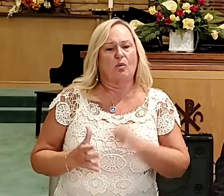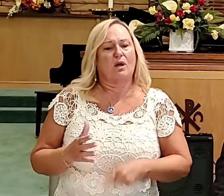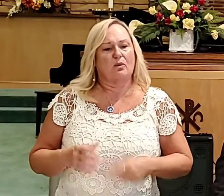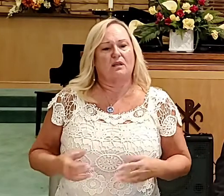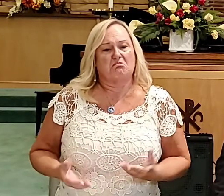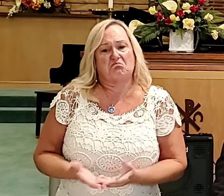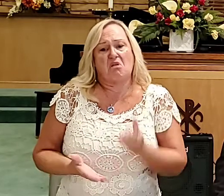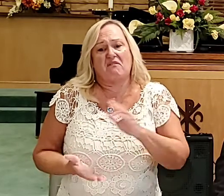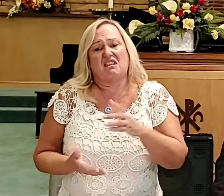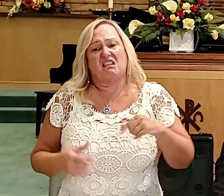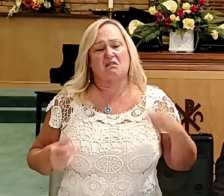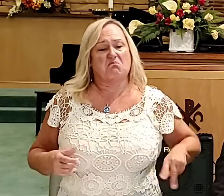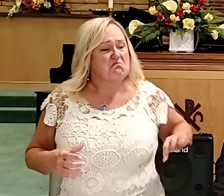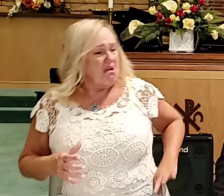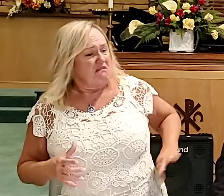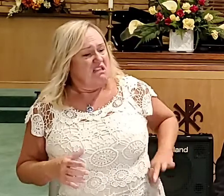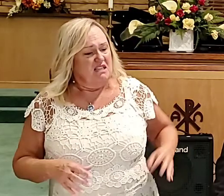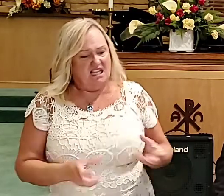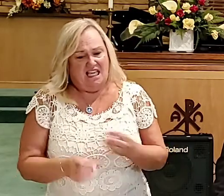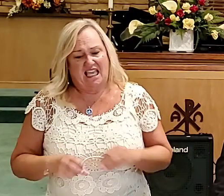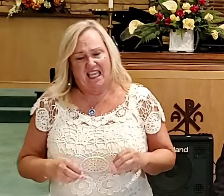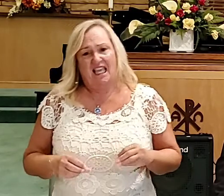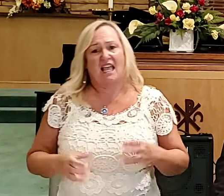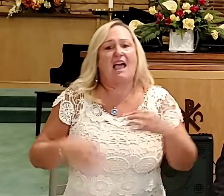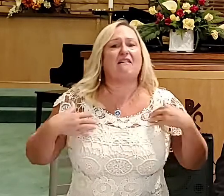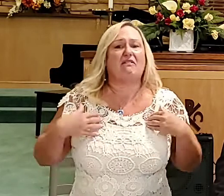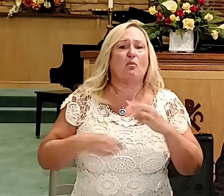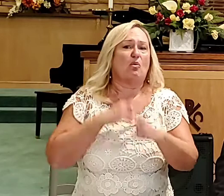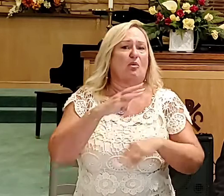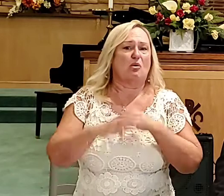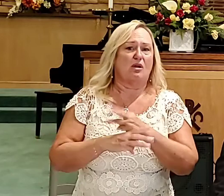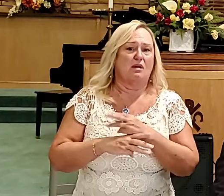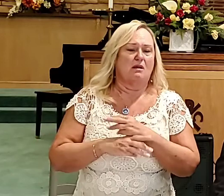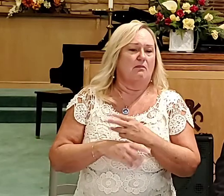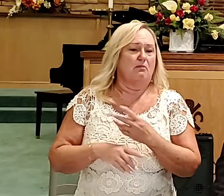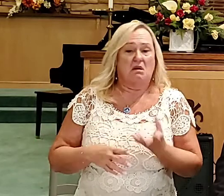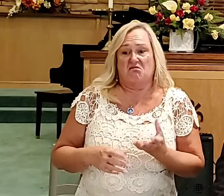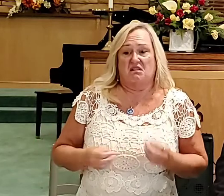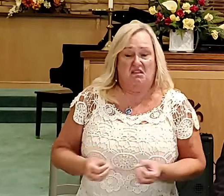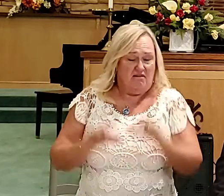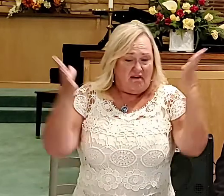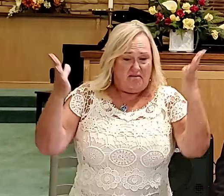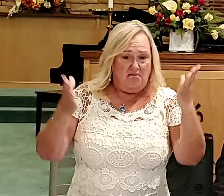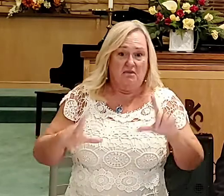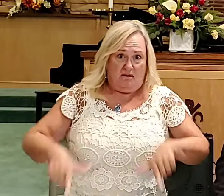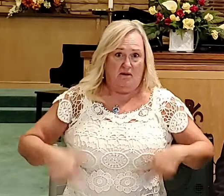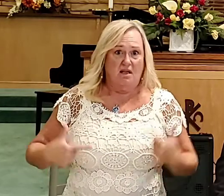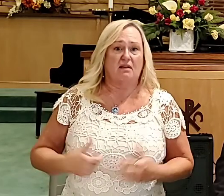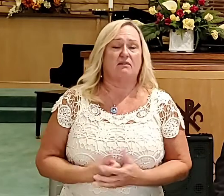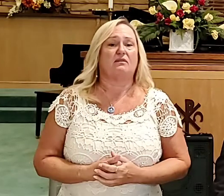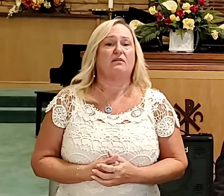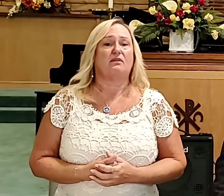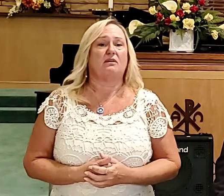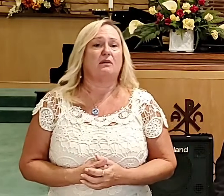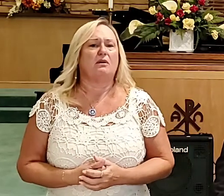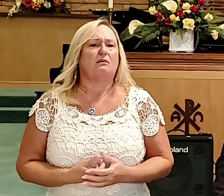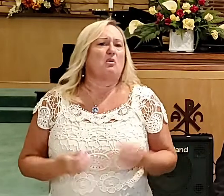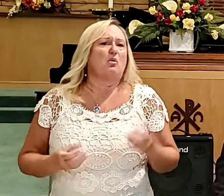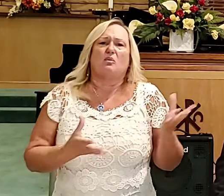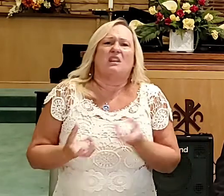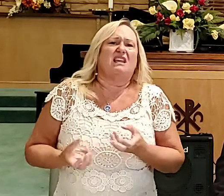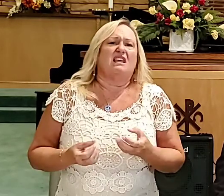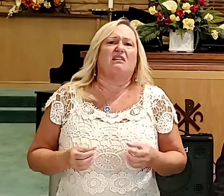profit them if they gain the whole world but forfeit their life? Or what will they